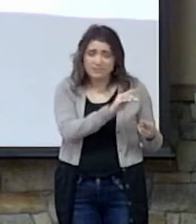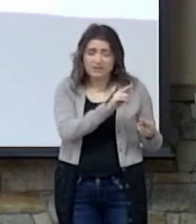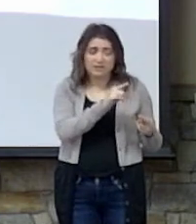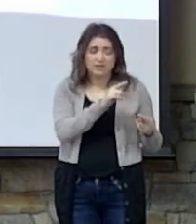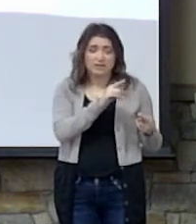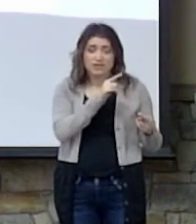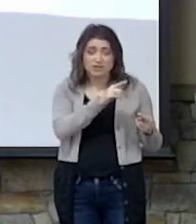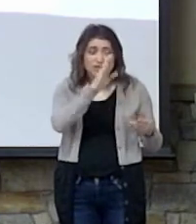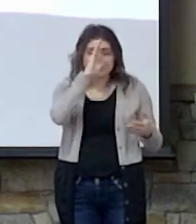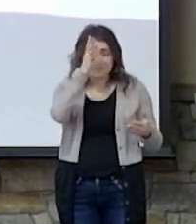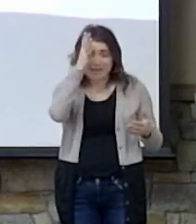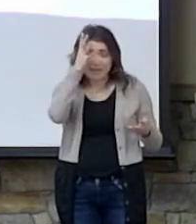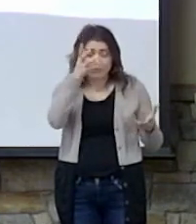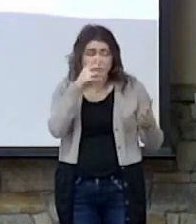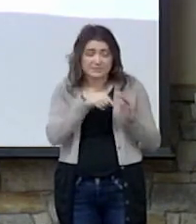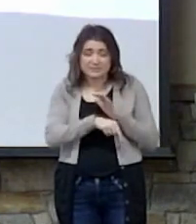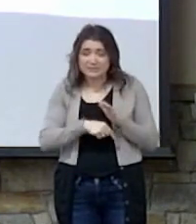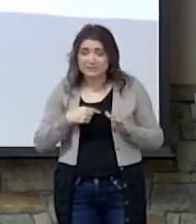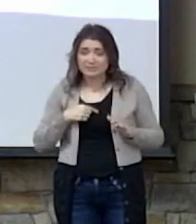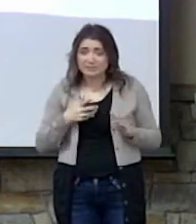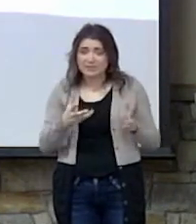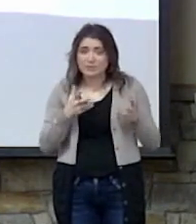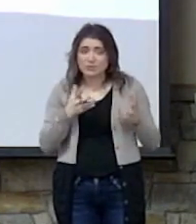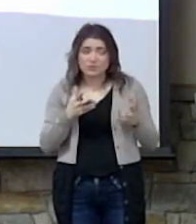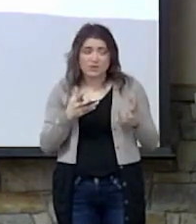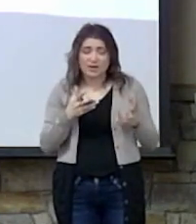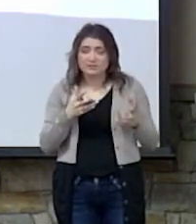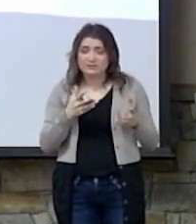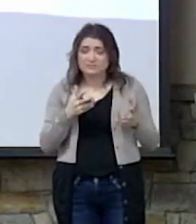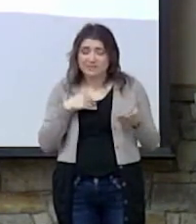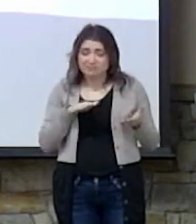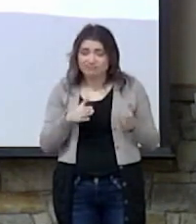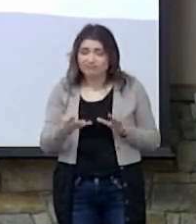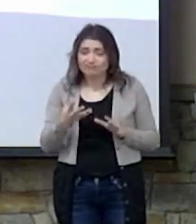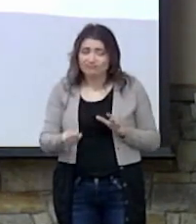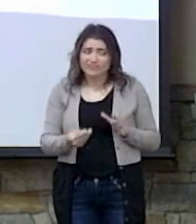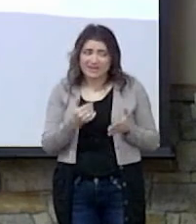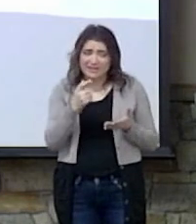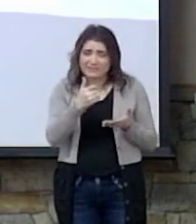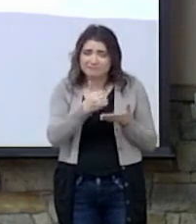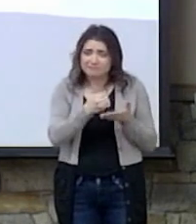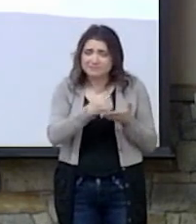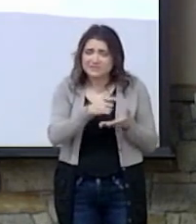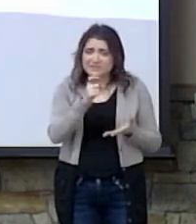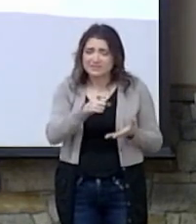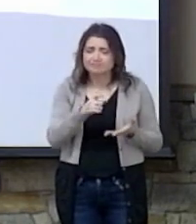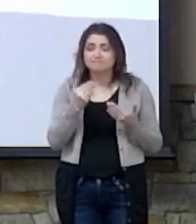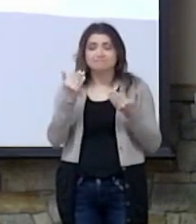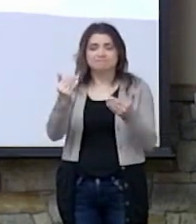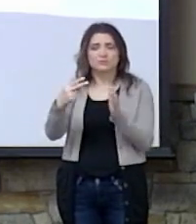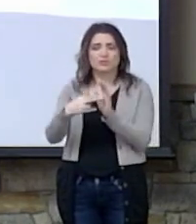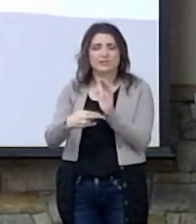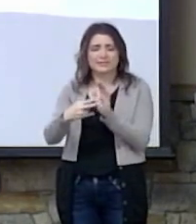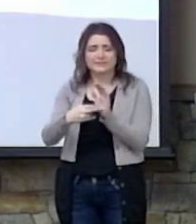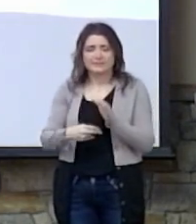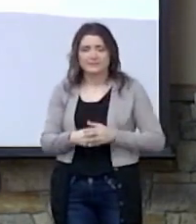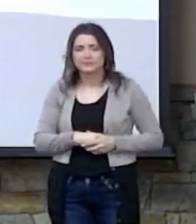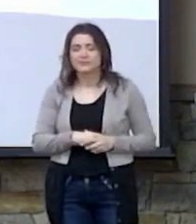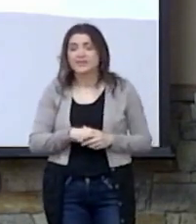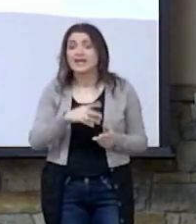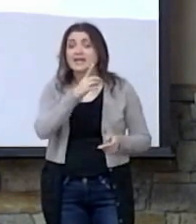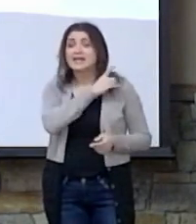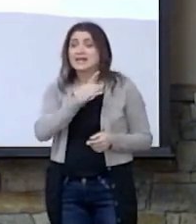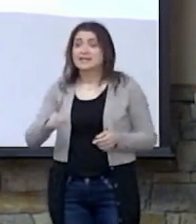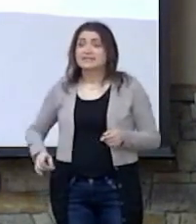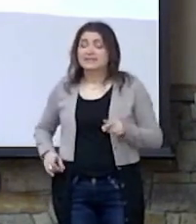he wants me dead, and I need your help. Let's begin reading in verse 1. David